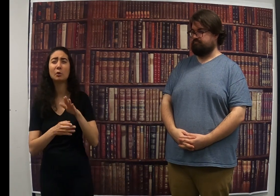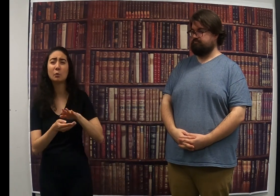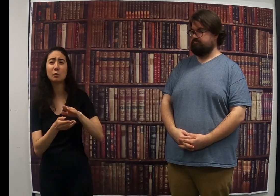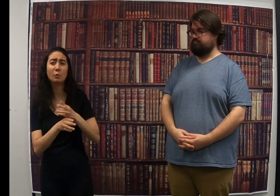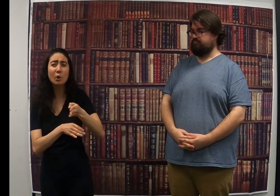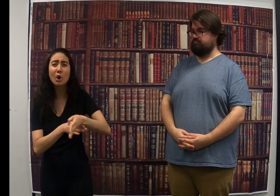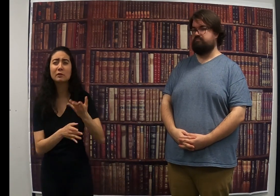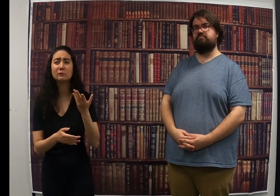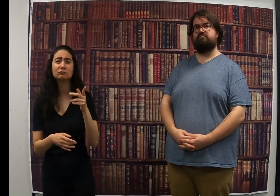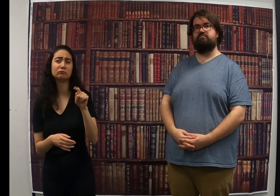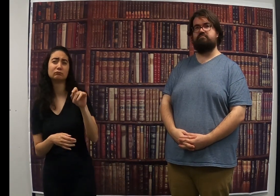tinder? Ooh.